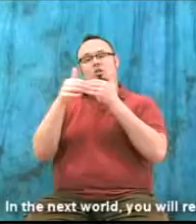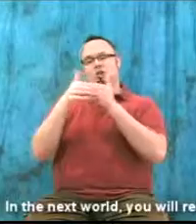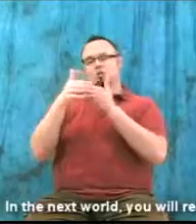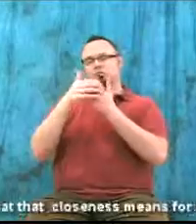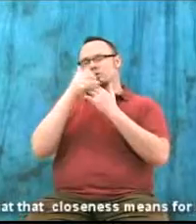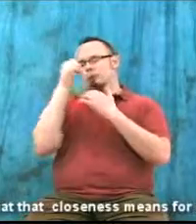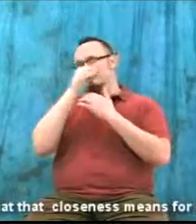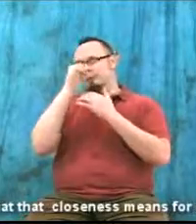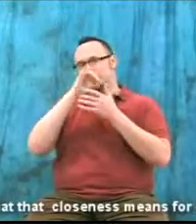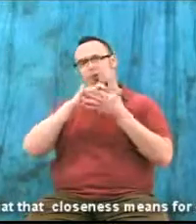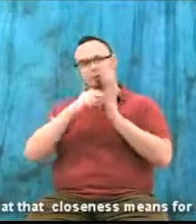closeness means for eternity.